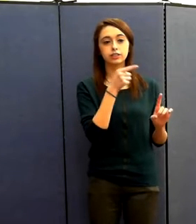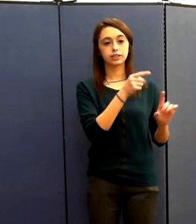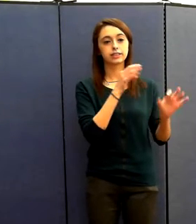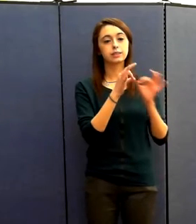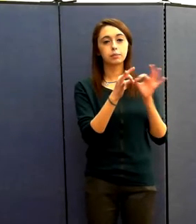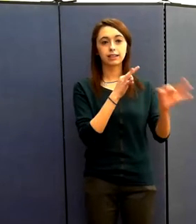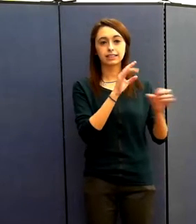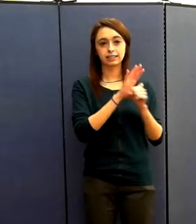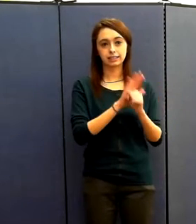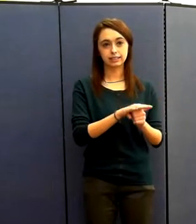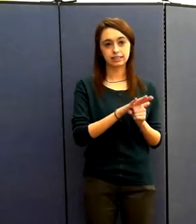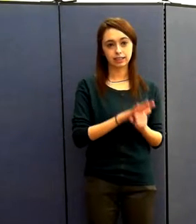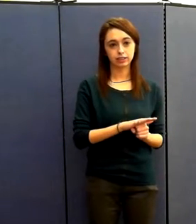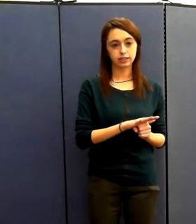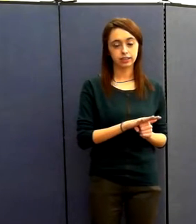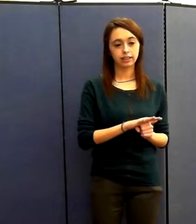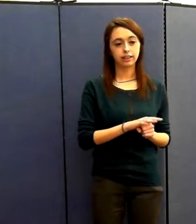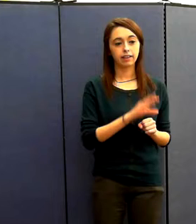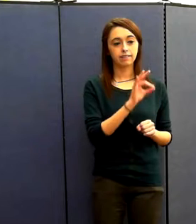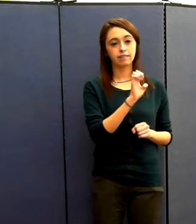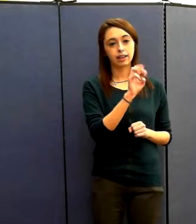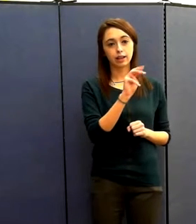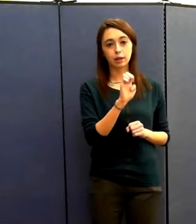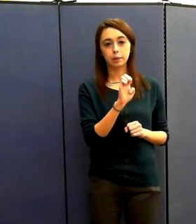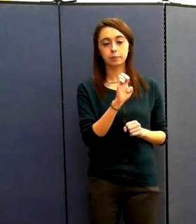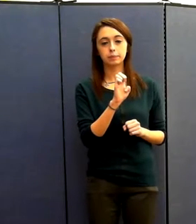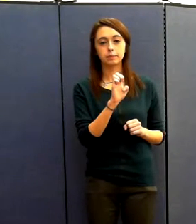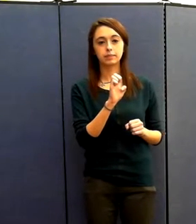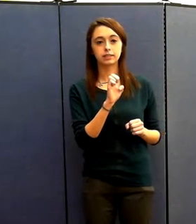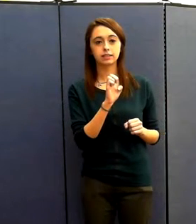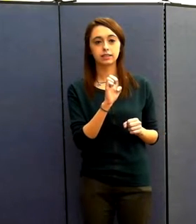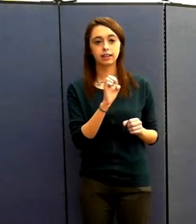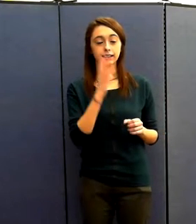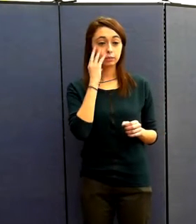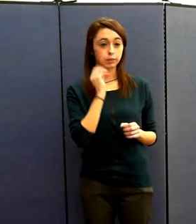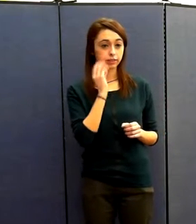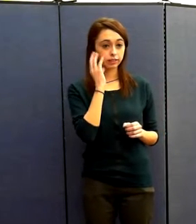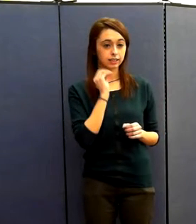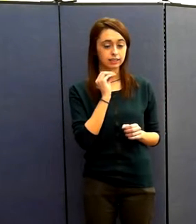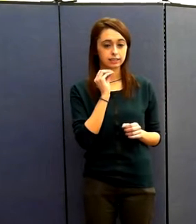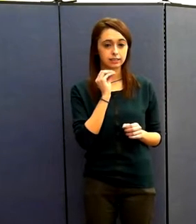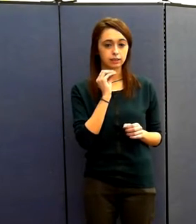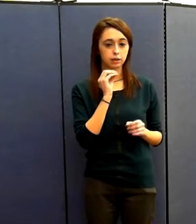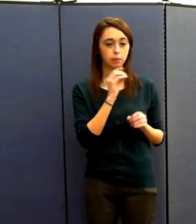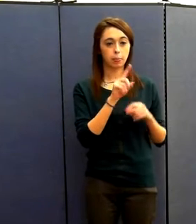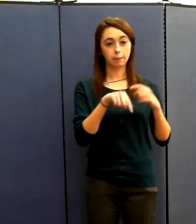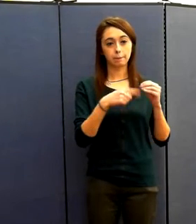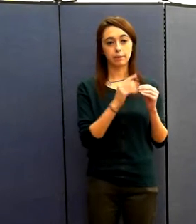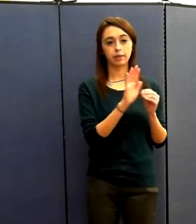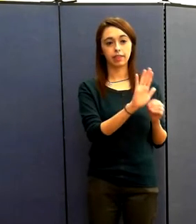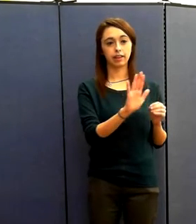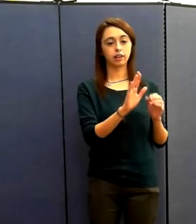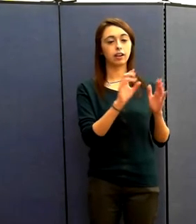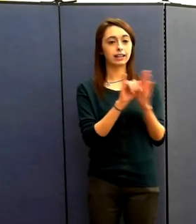that femmes experience for their femme identities. This is from the actual interview